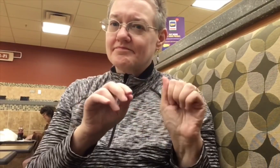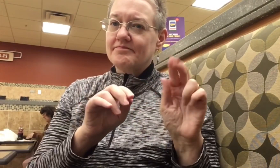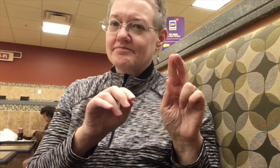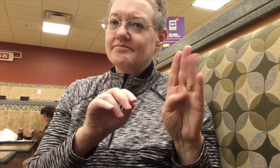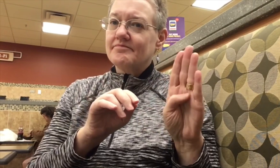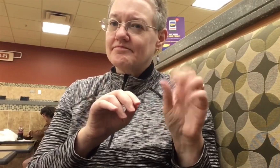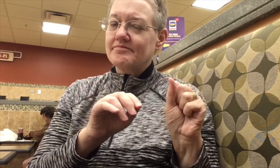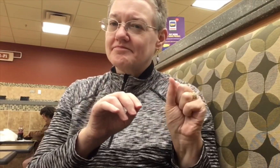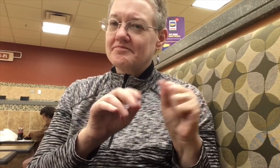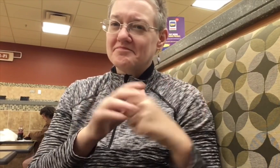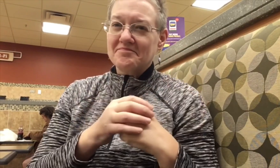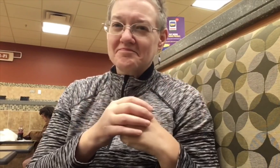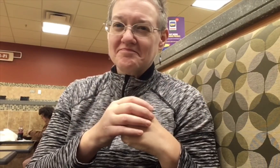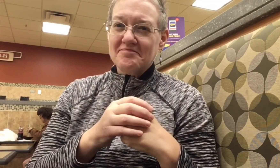count the egg carb count.